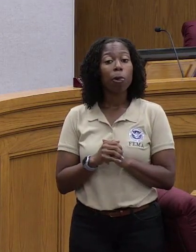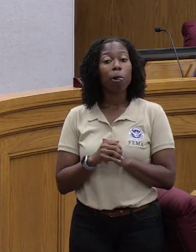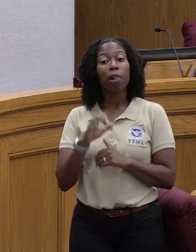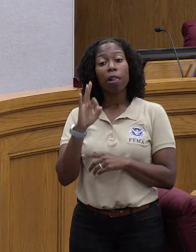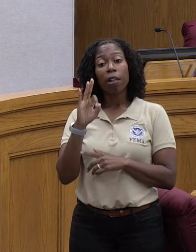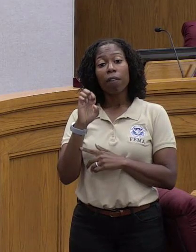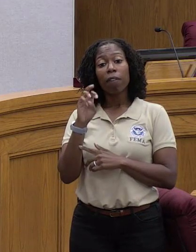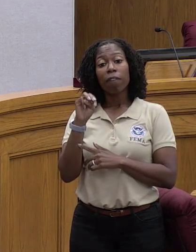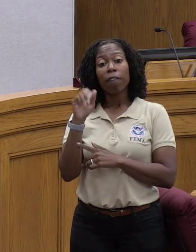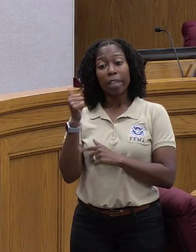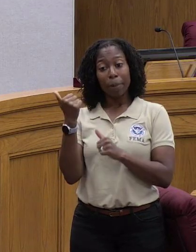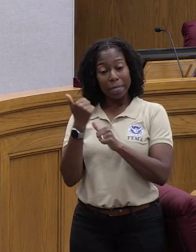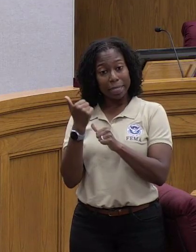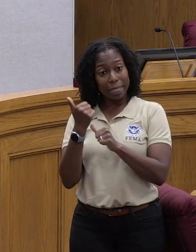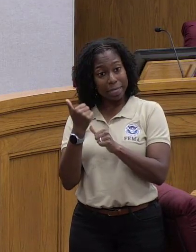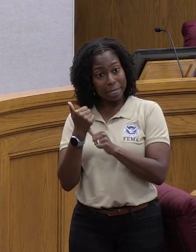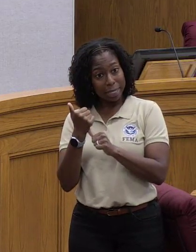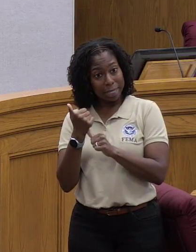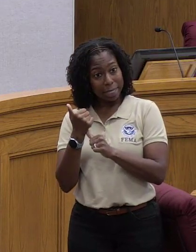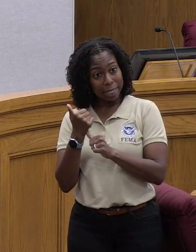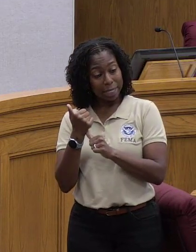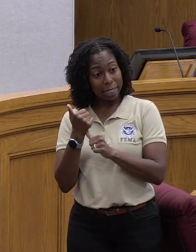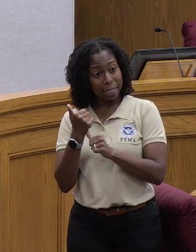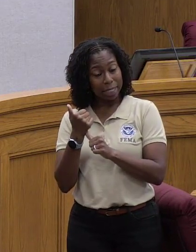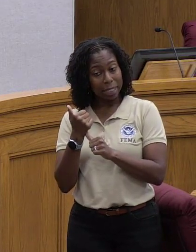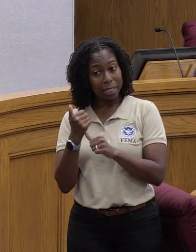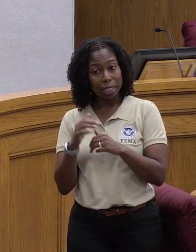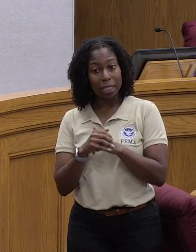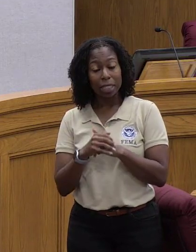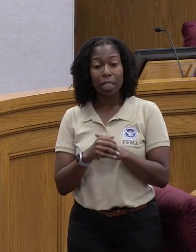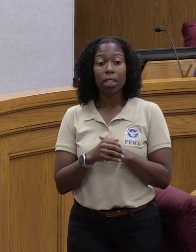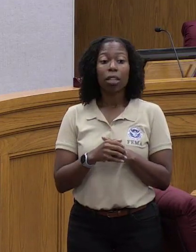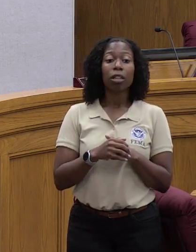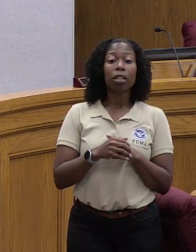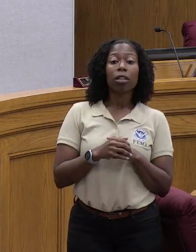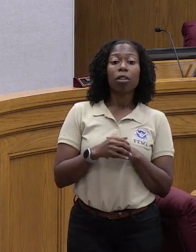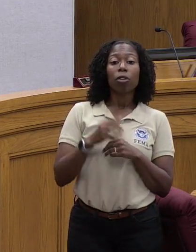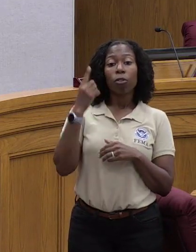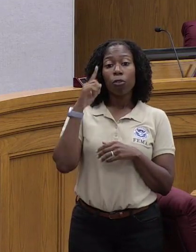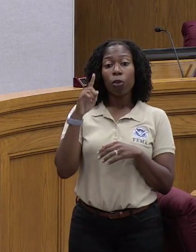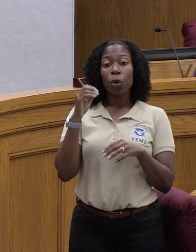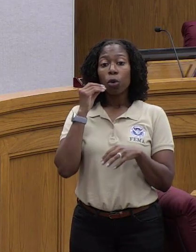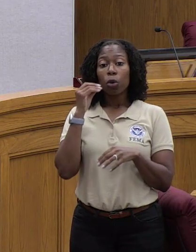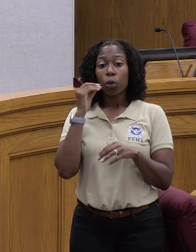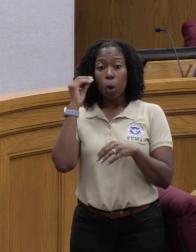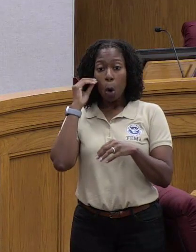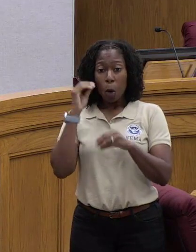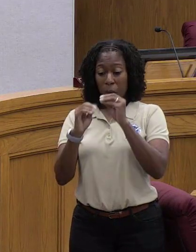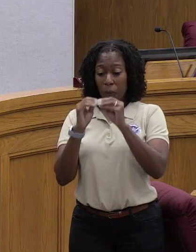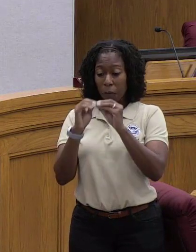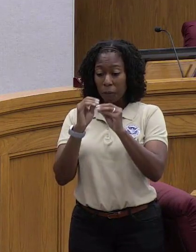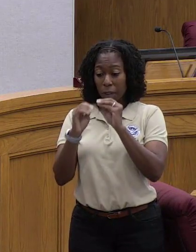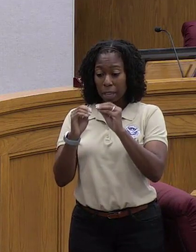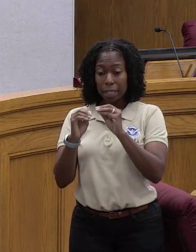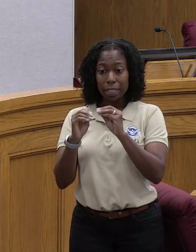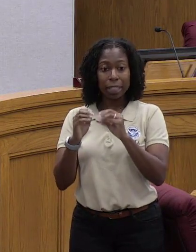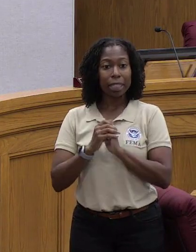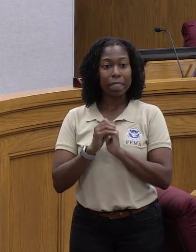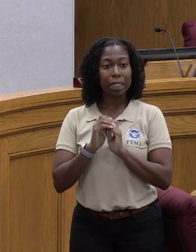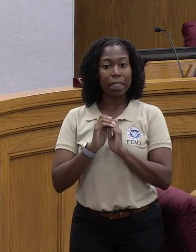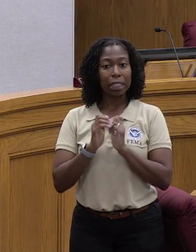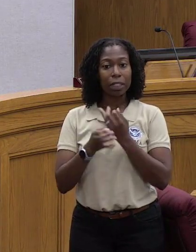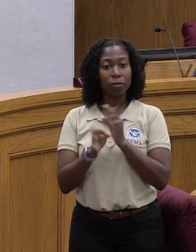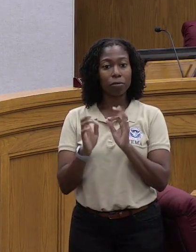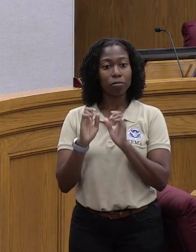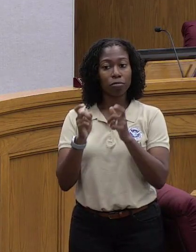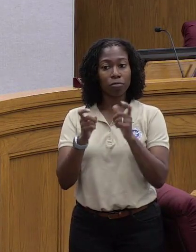FEMA to repair their home is it's a grant. This is not a loan. This does not have to